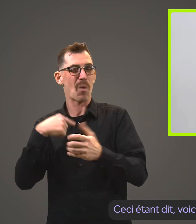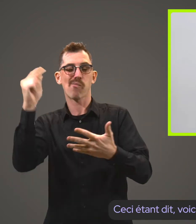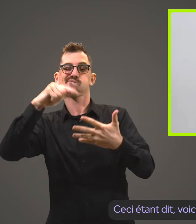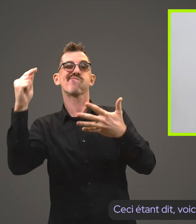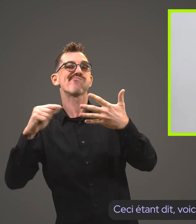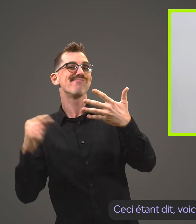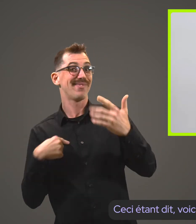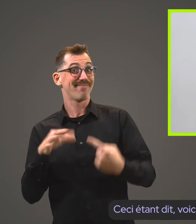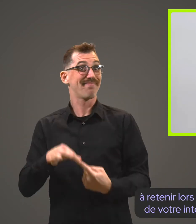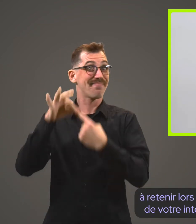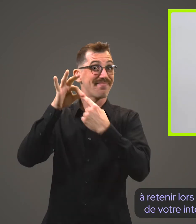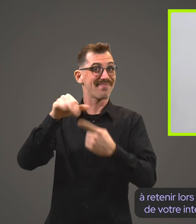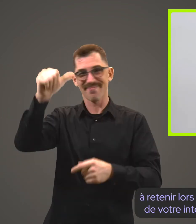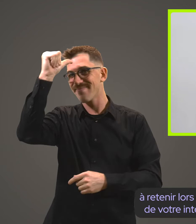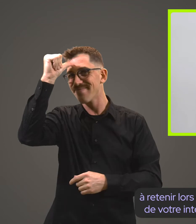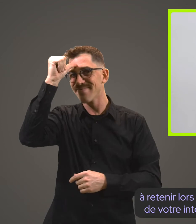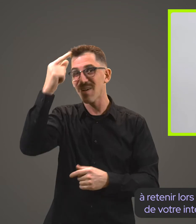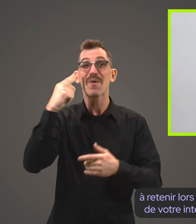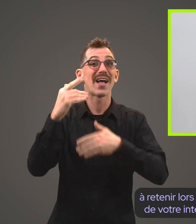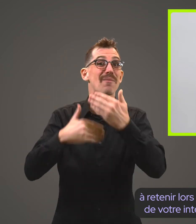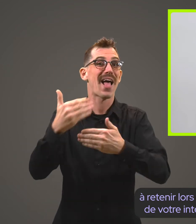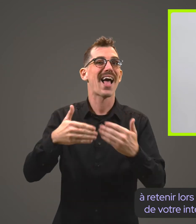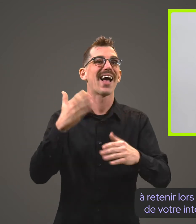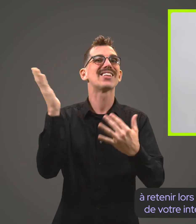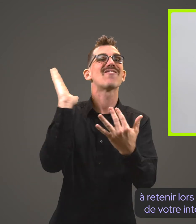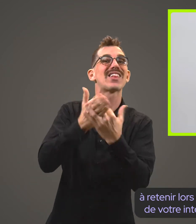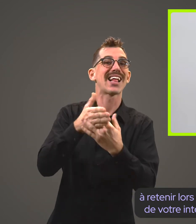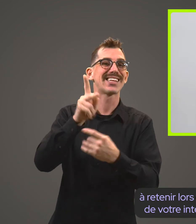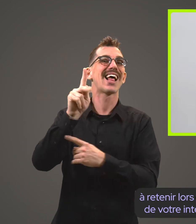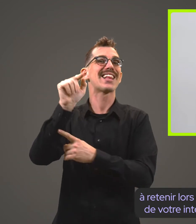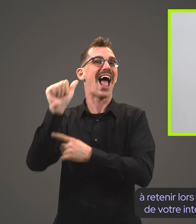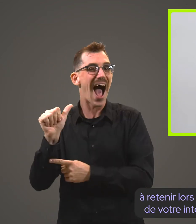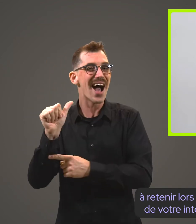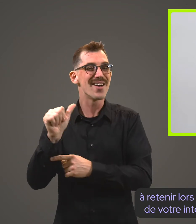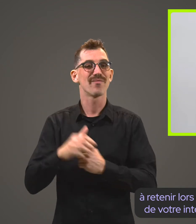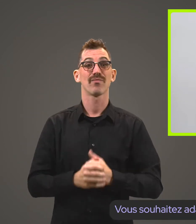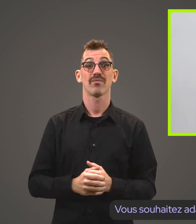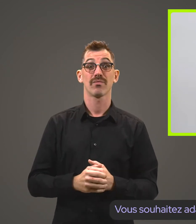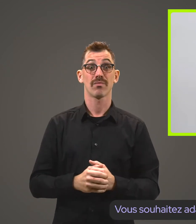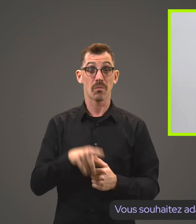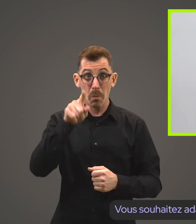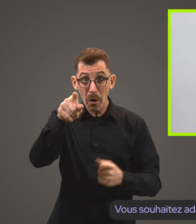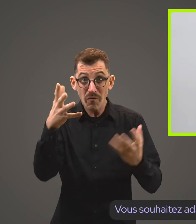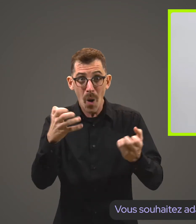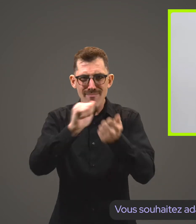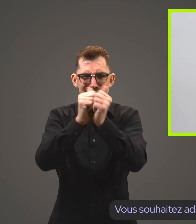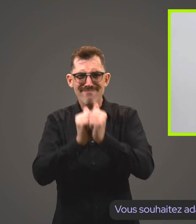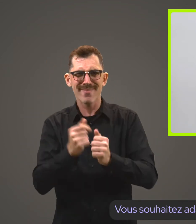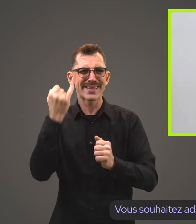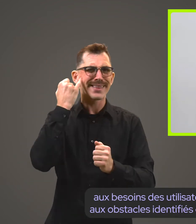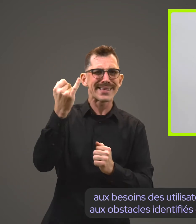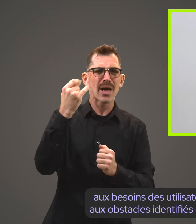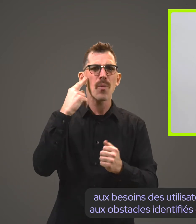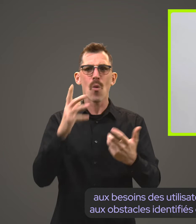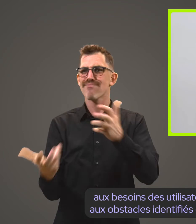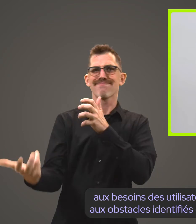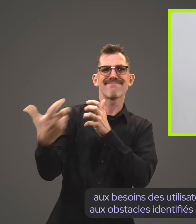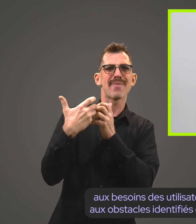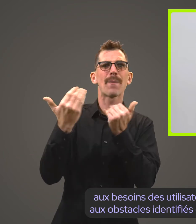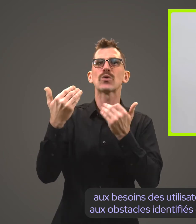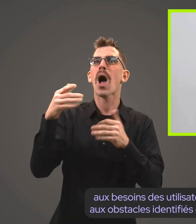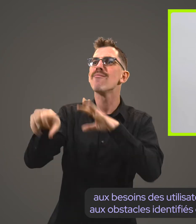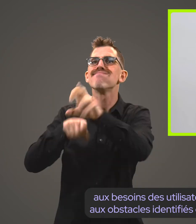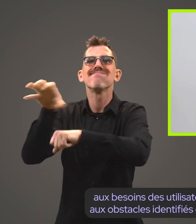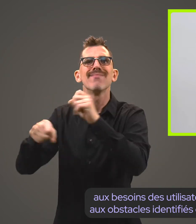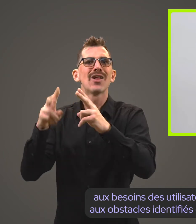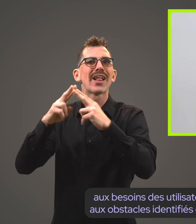said, here are some key points to remember when developing your KT intervention. You want to tailor your approach to the needs of